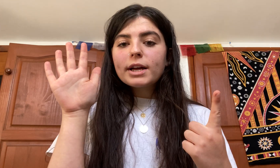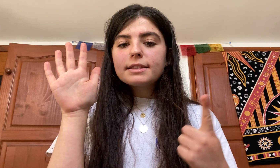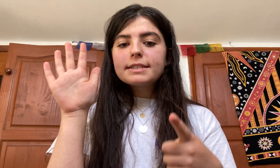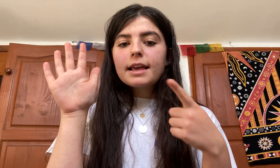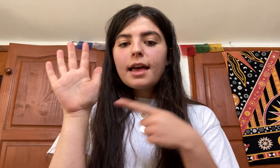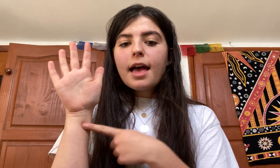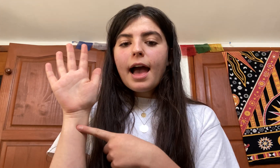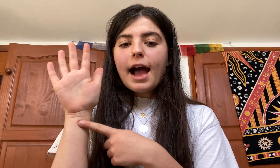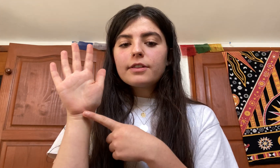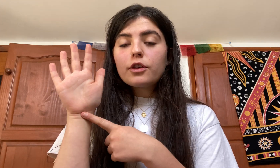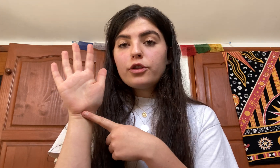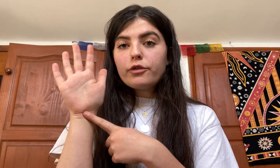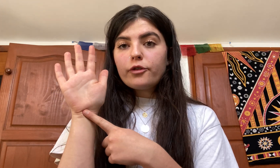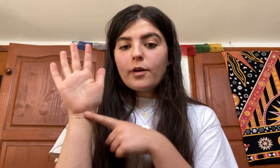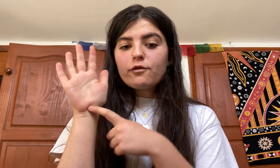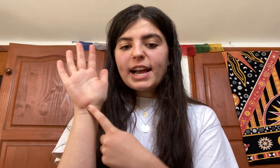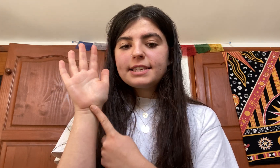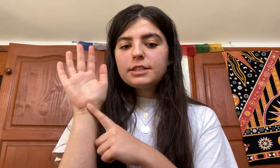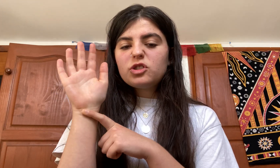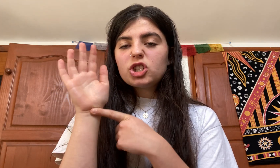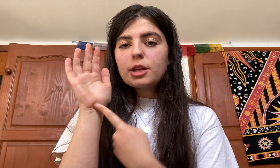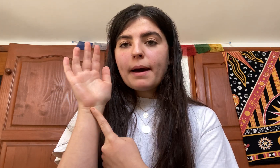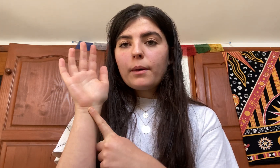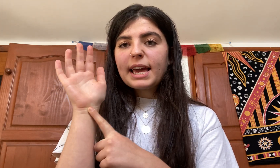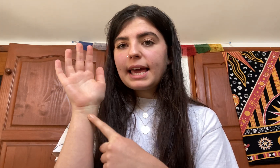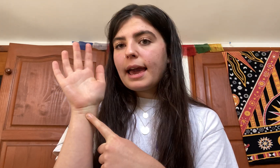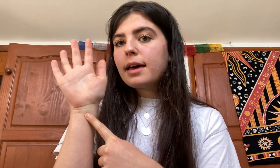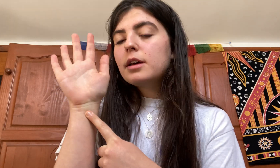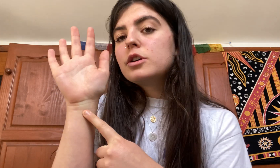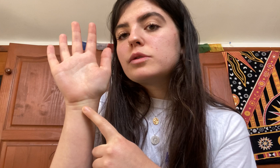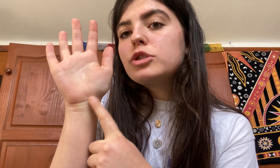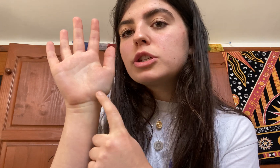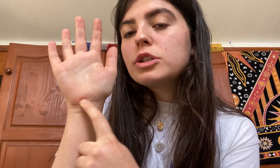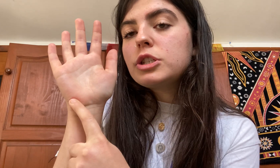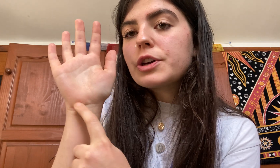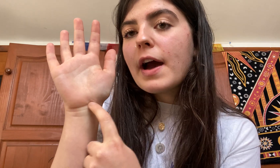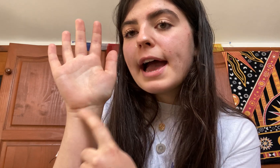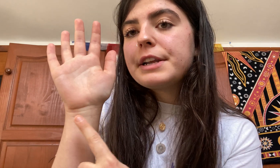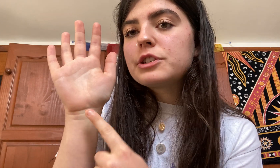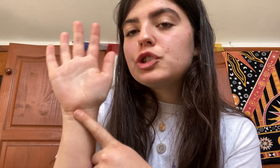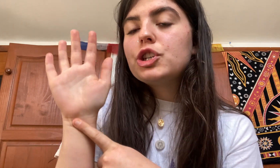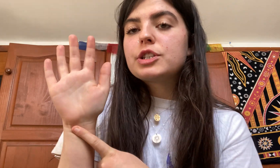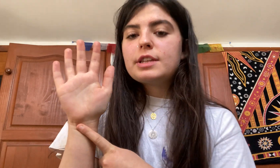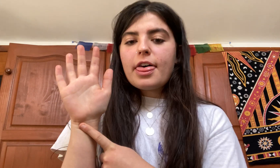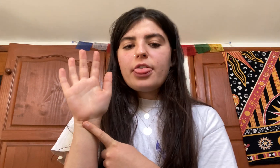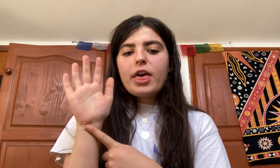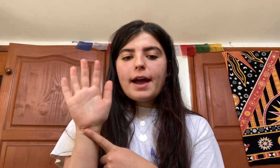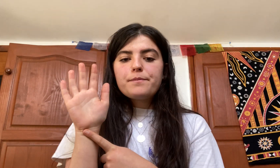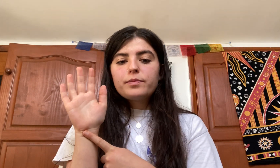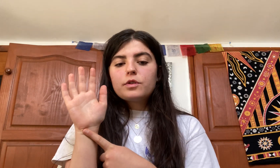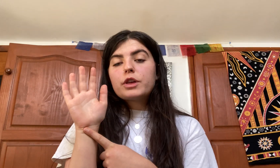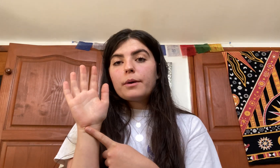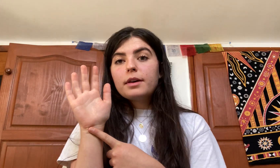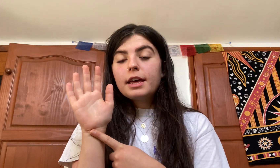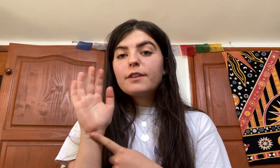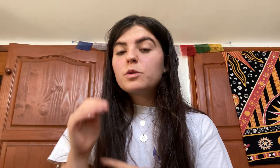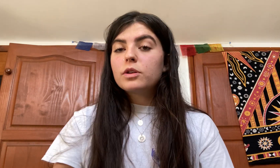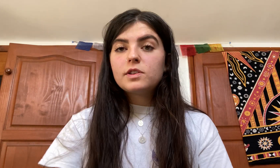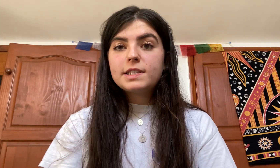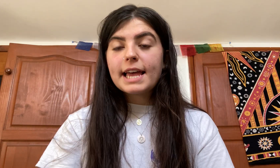points at the wrist, just about here. So just under your hand, just there. So if you wanted to say